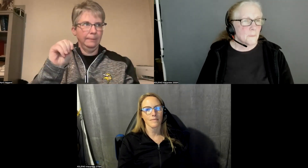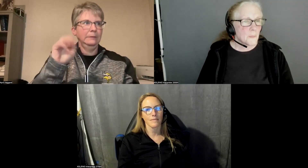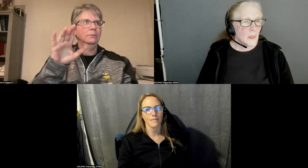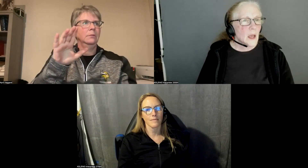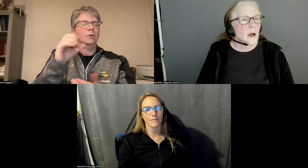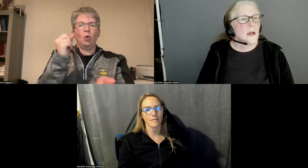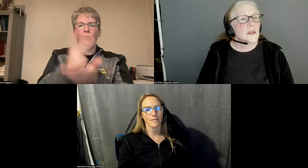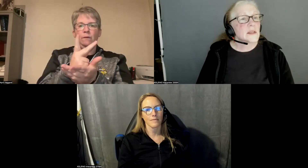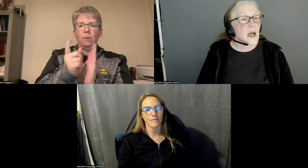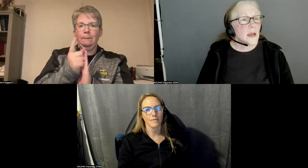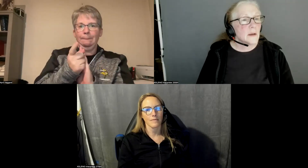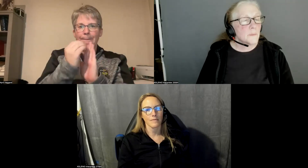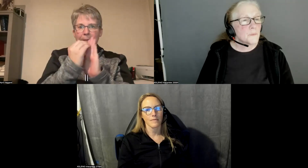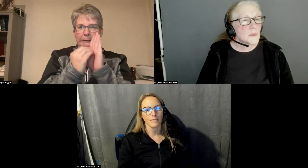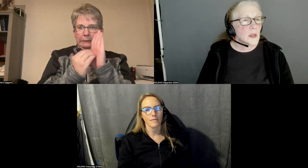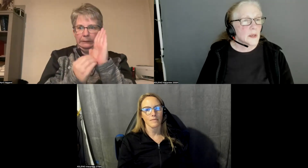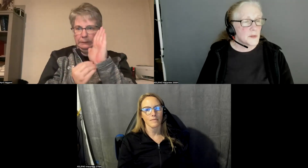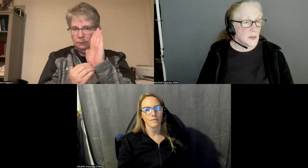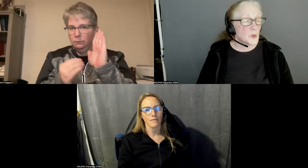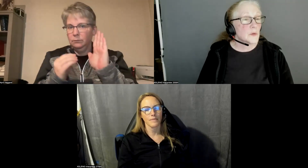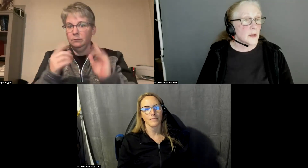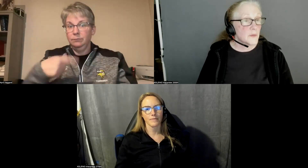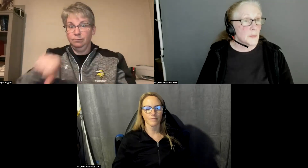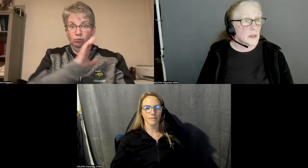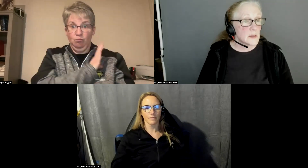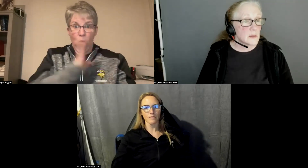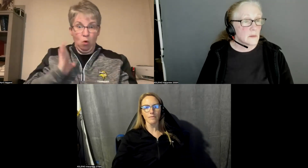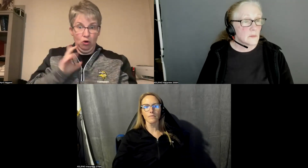Okay. The next item is the approval of the minutes.